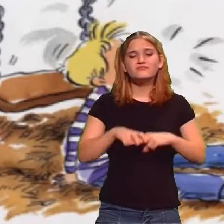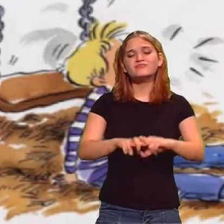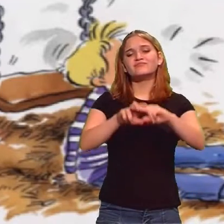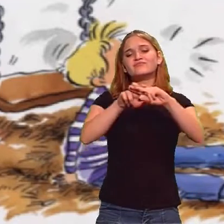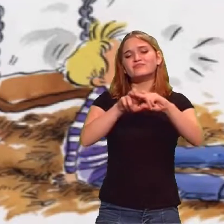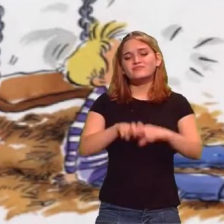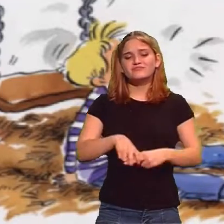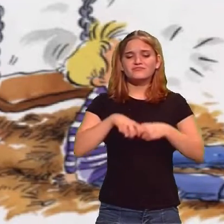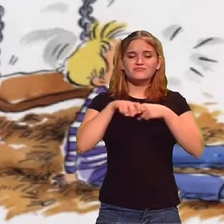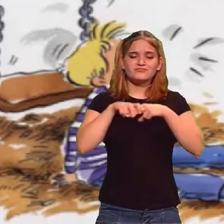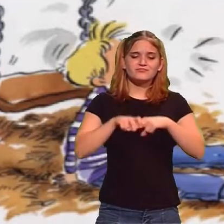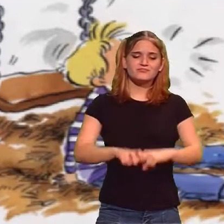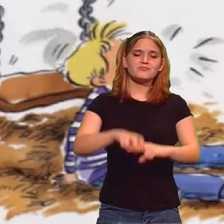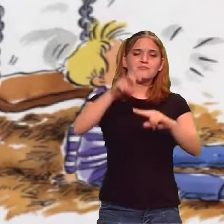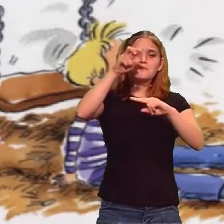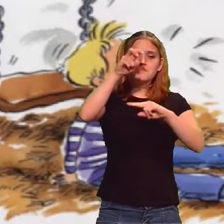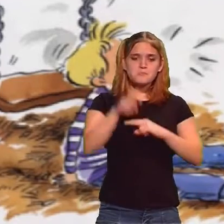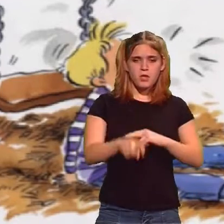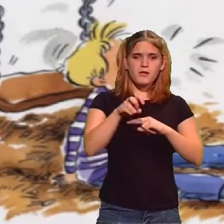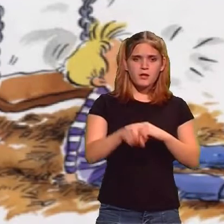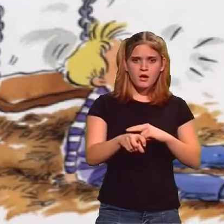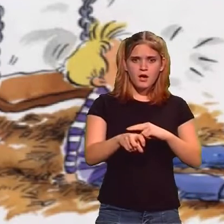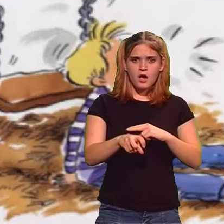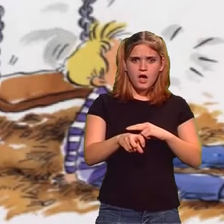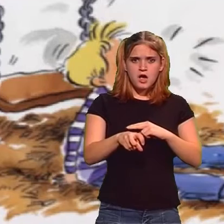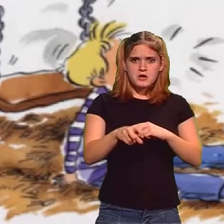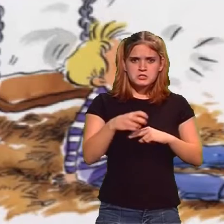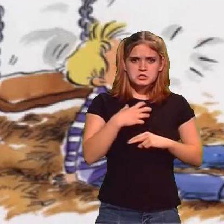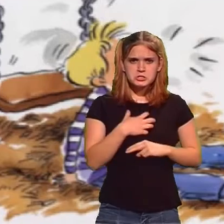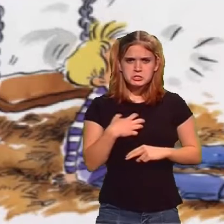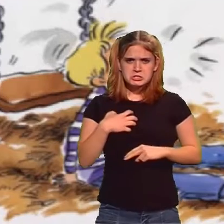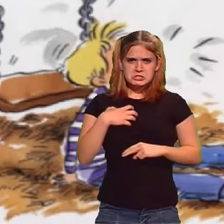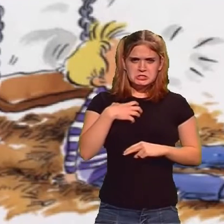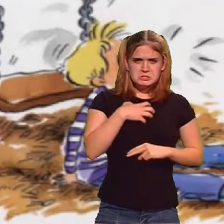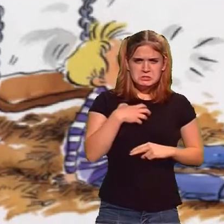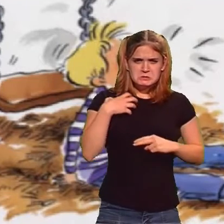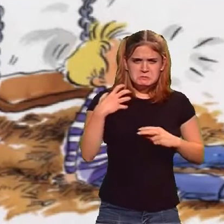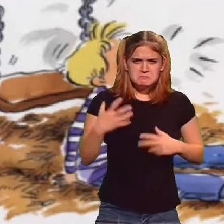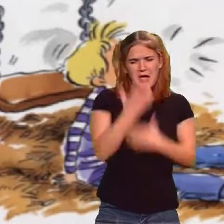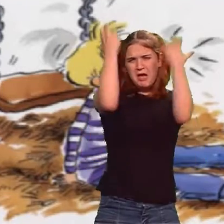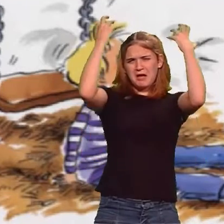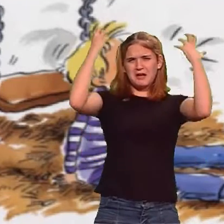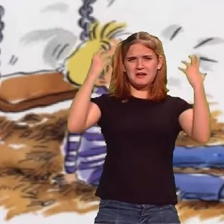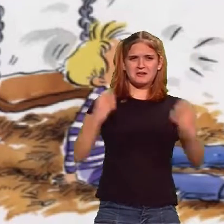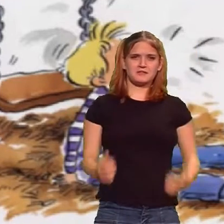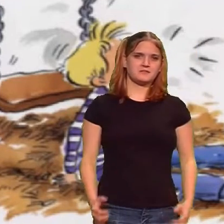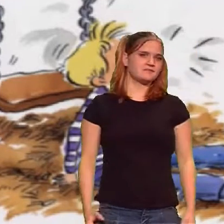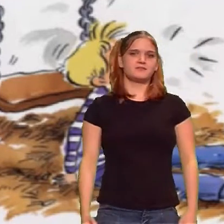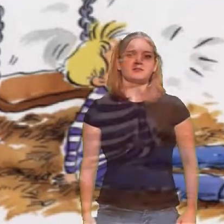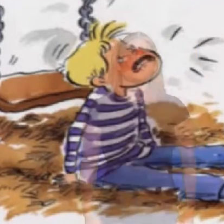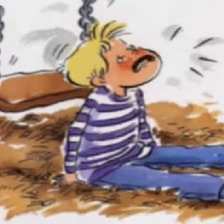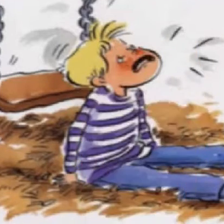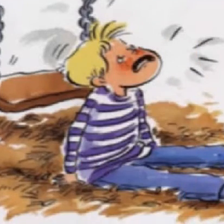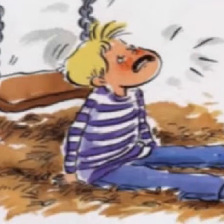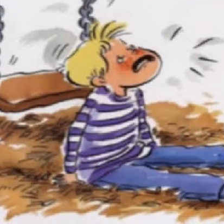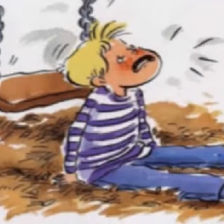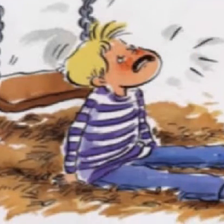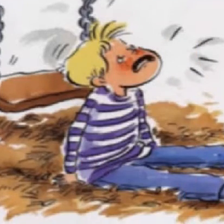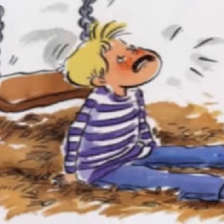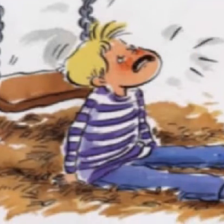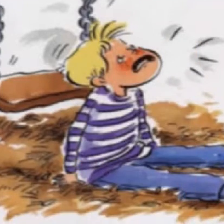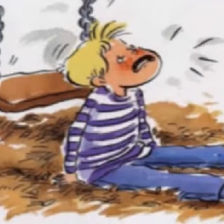Thomas was swinging and swinging. He fell off the swing. He got mad.